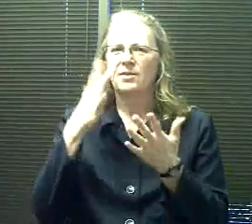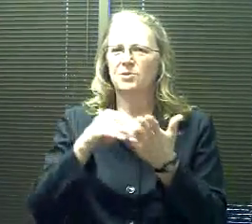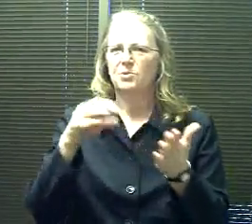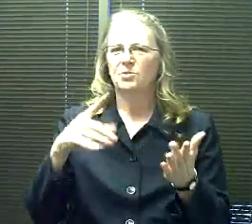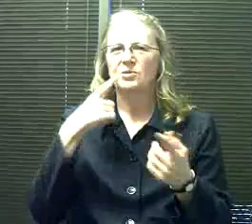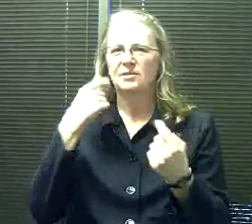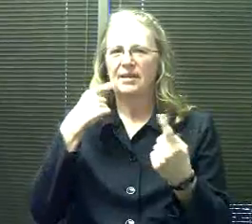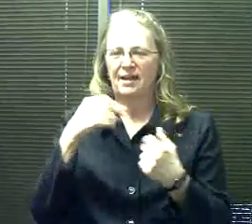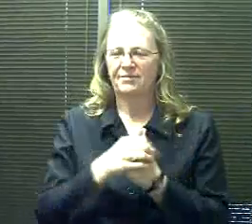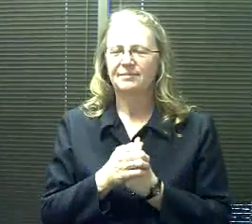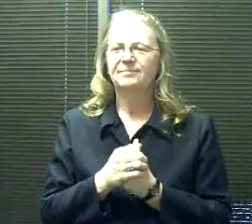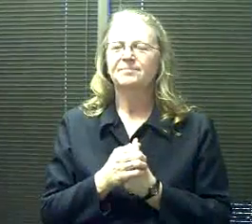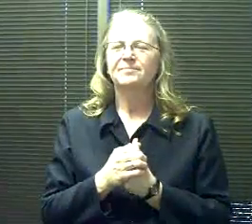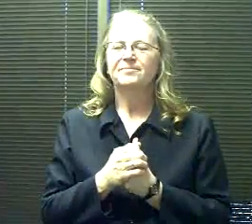the students laughed.